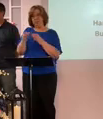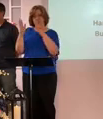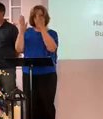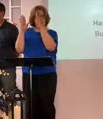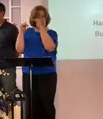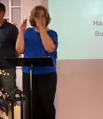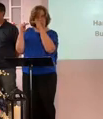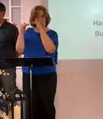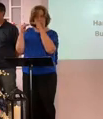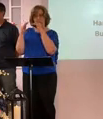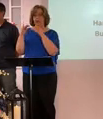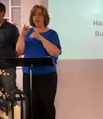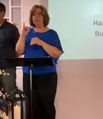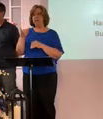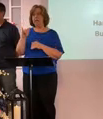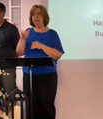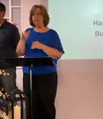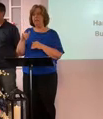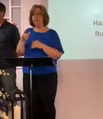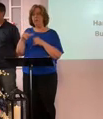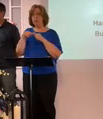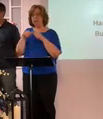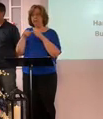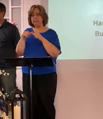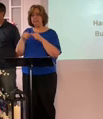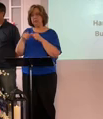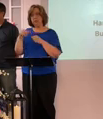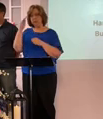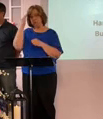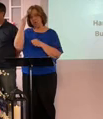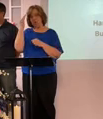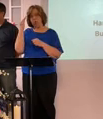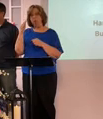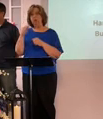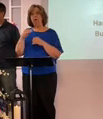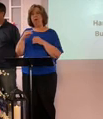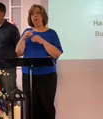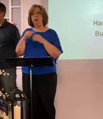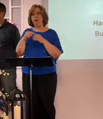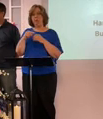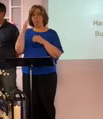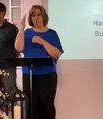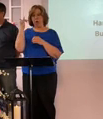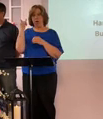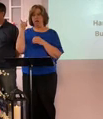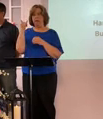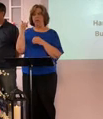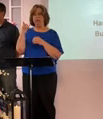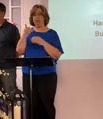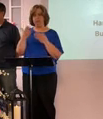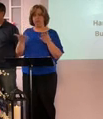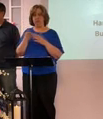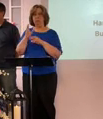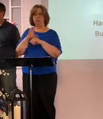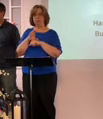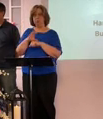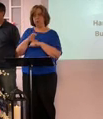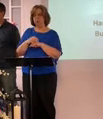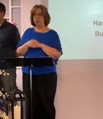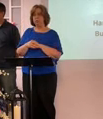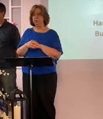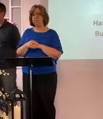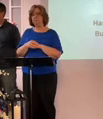we've instilled enough in them that they know where they came from. They know why they're here. They know